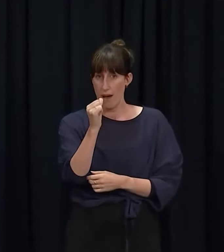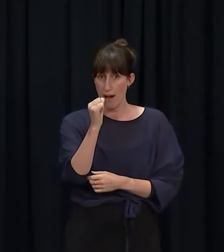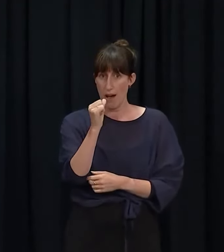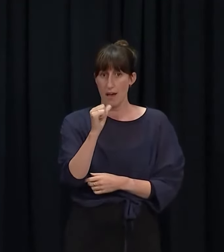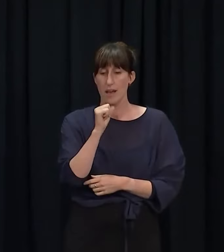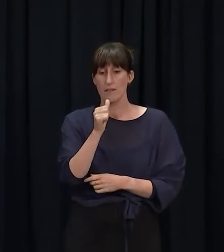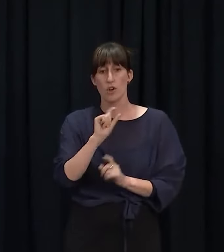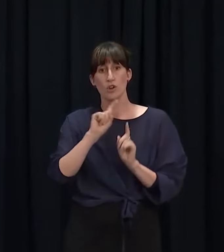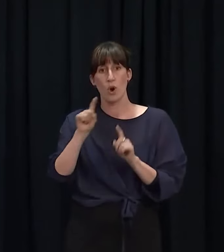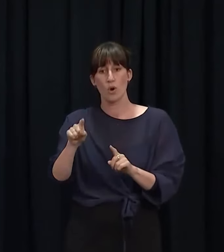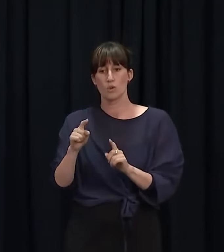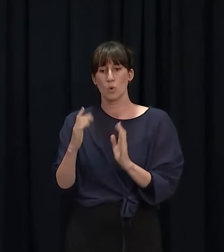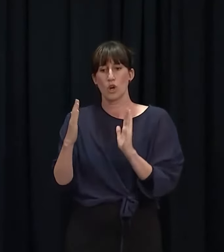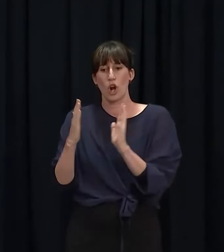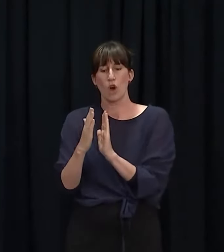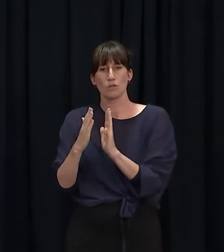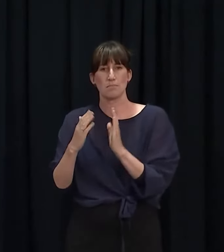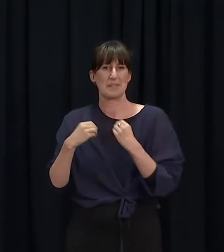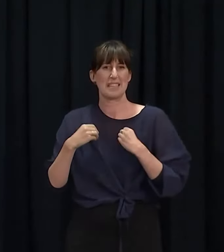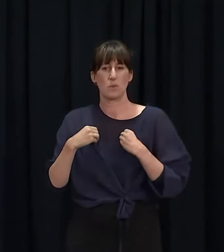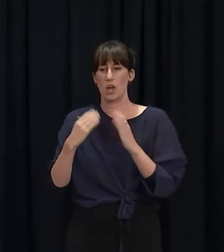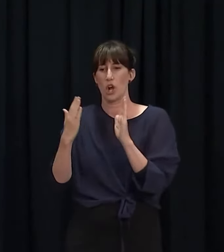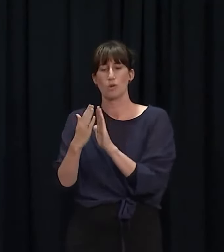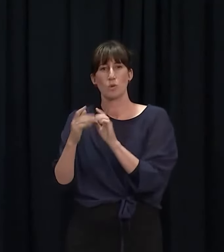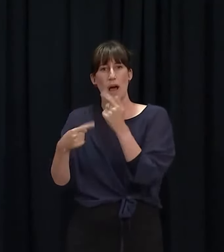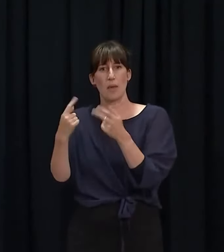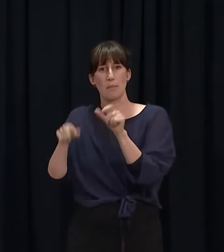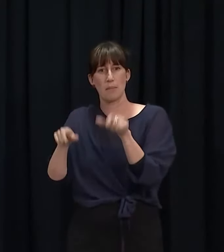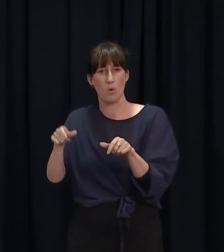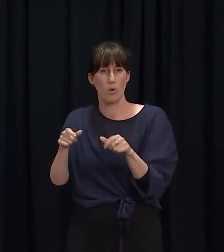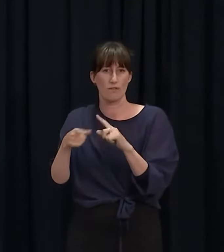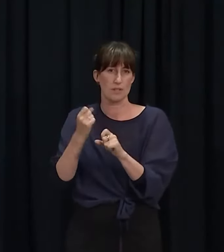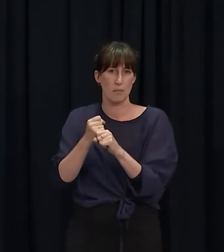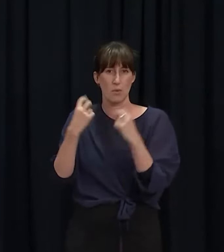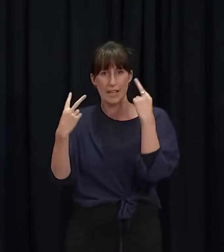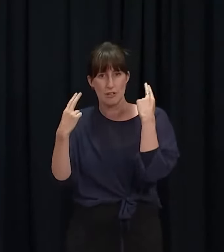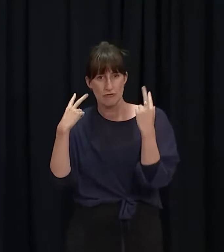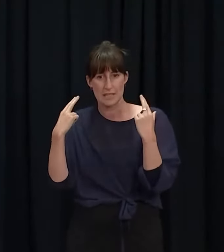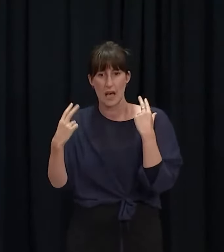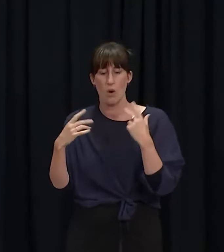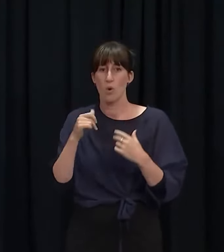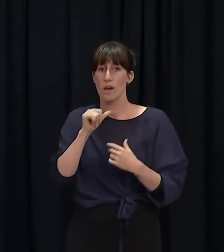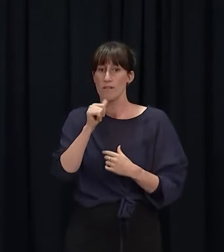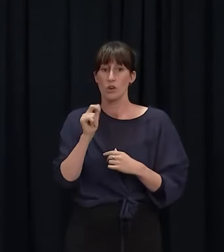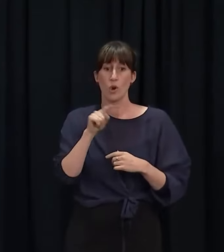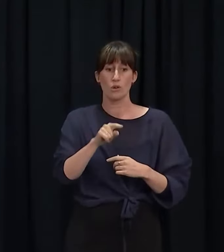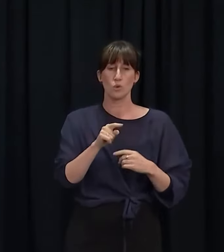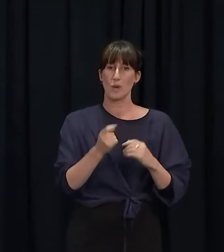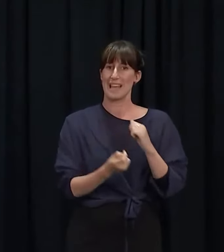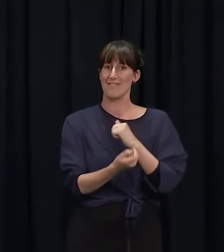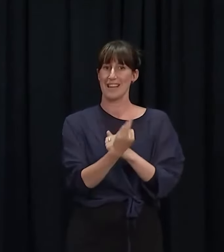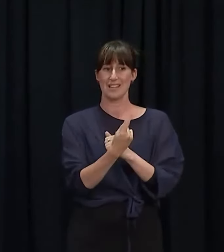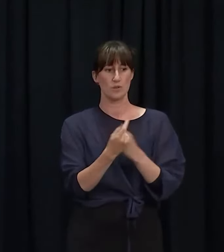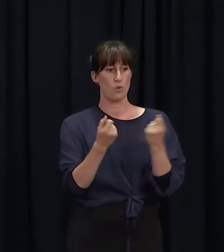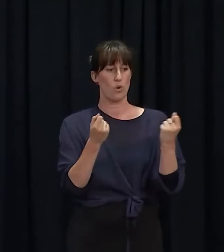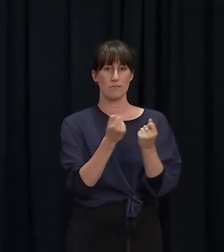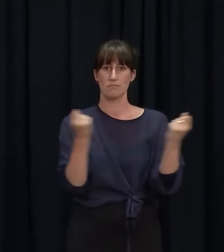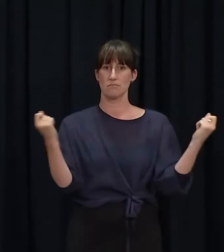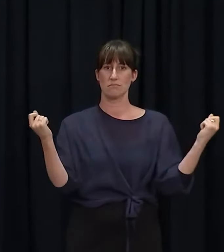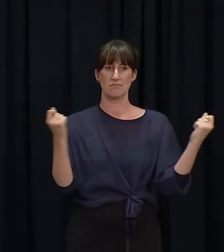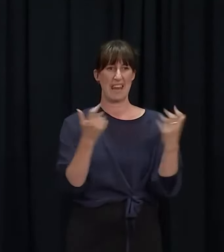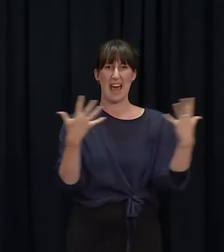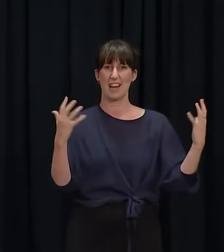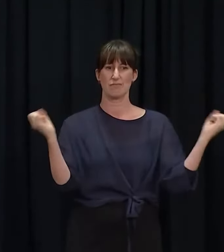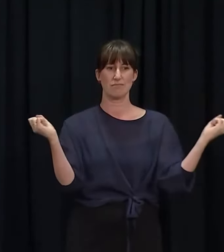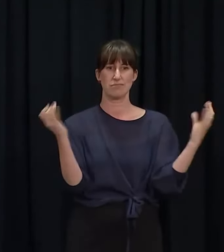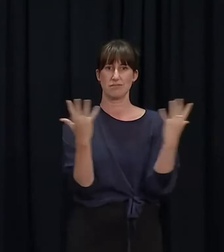gatherings. The existing exception of when you are eating and drinking and exercising still apply. We